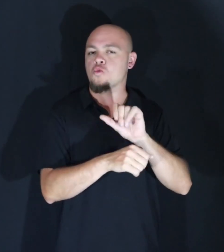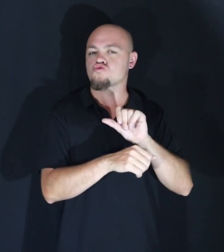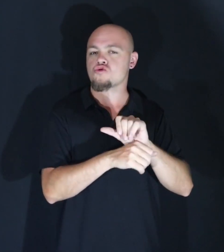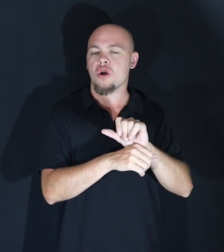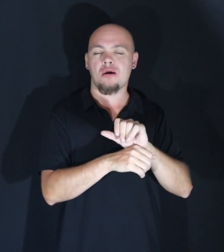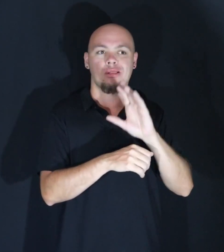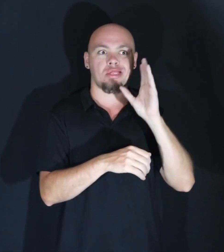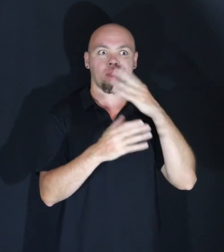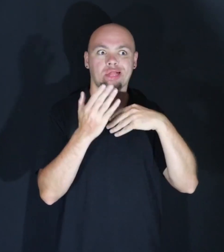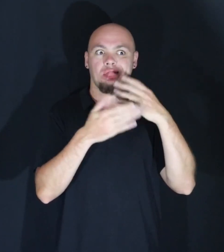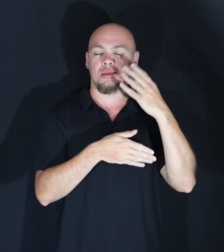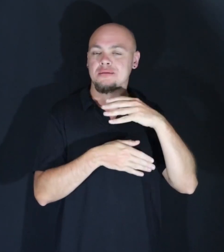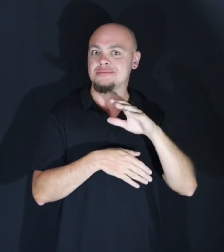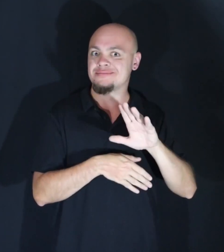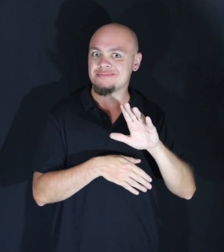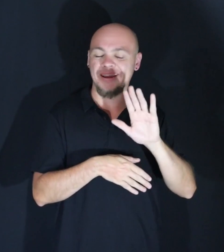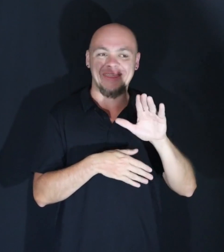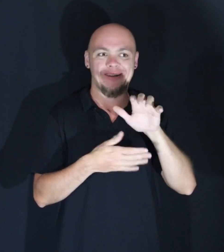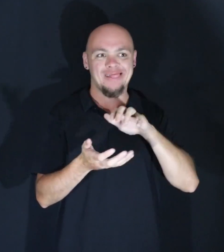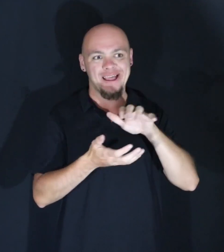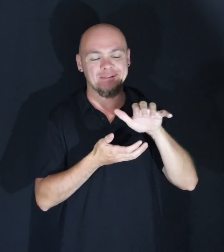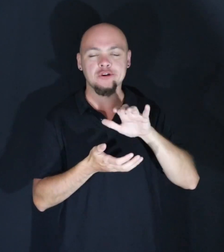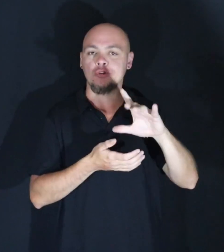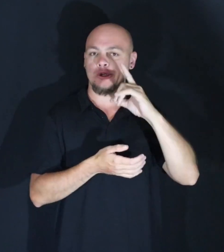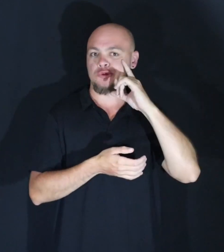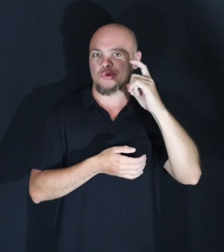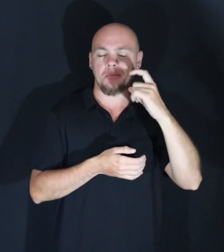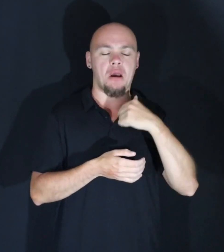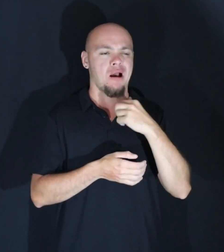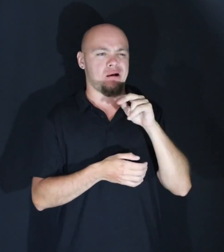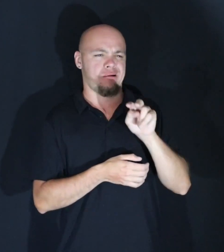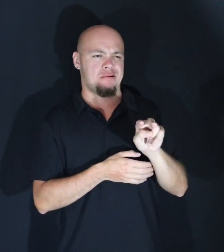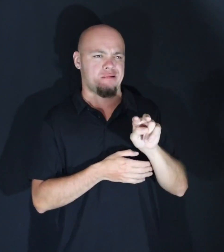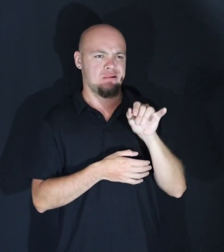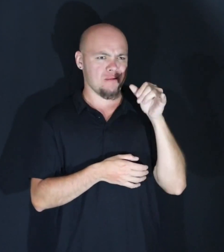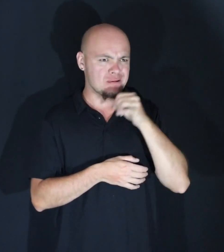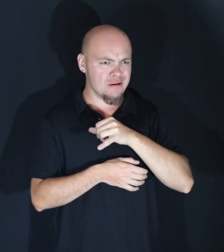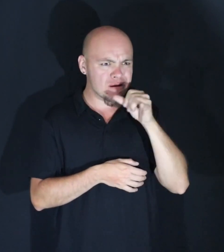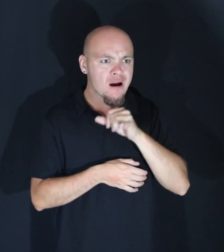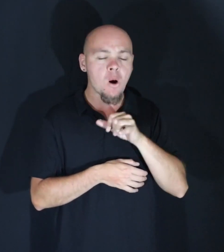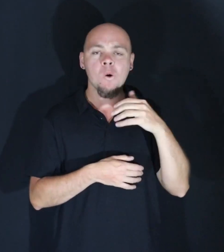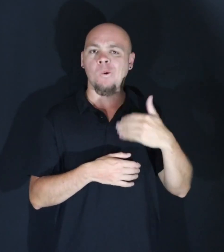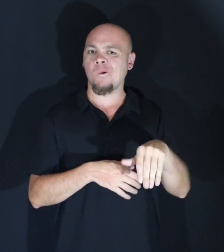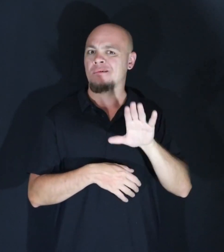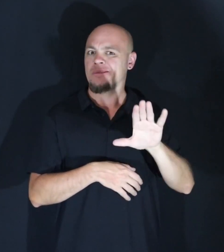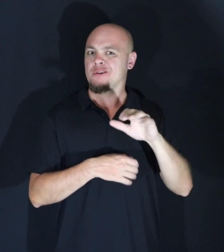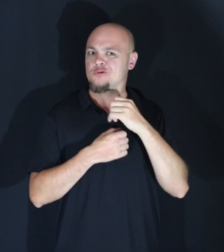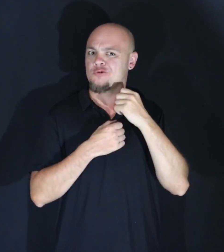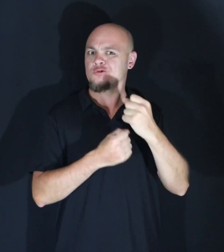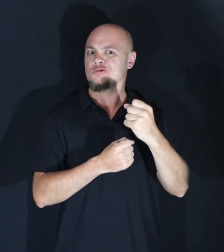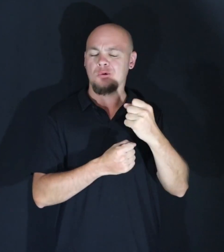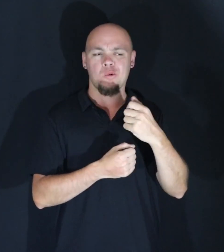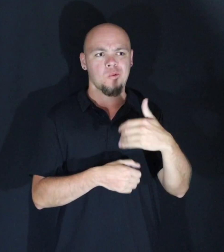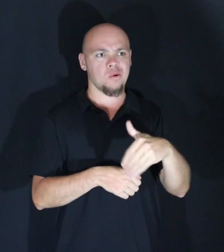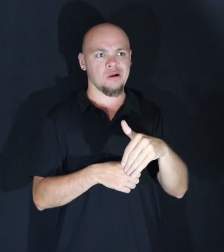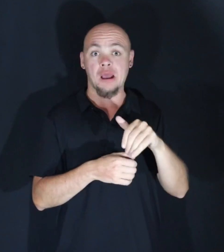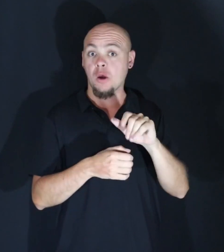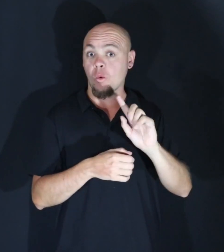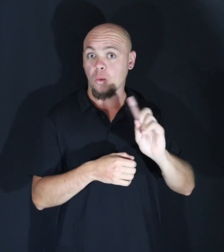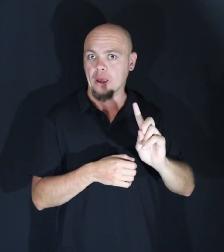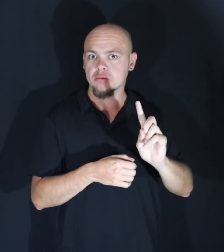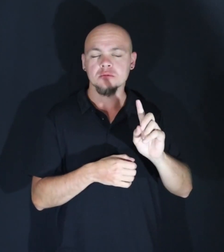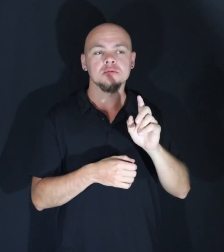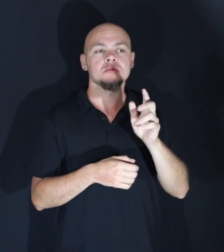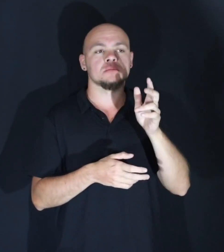And in listening to their laughter and their dreams, I realized how much strength lies in simply being heard.